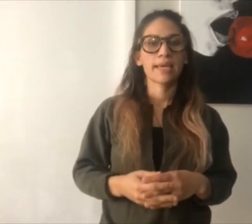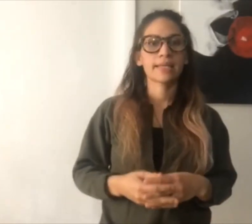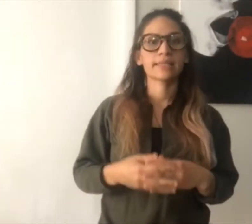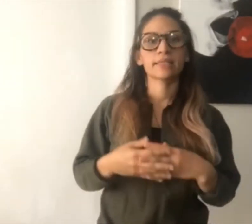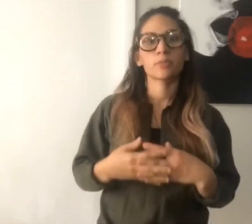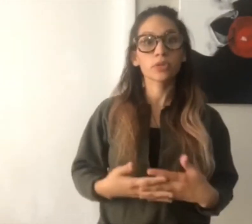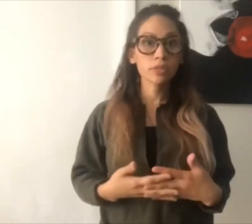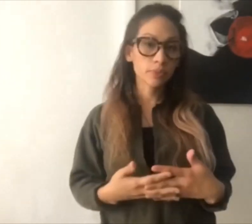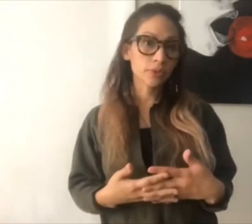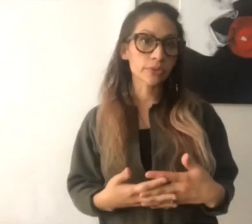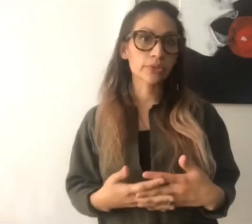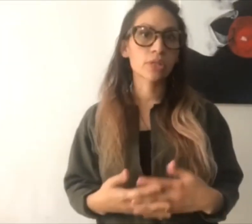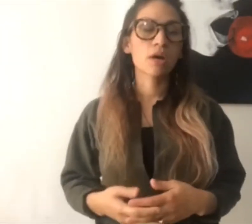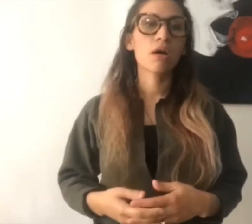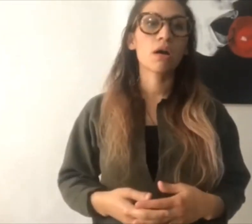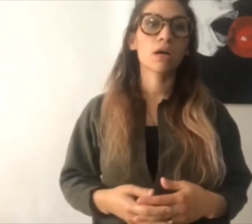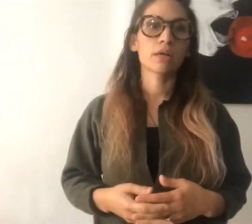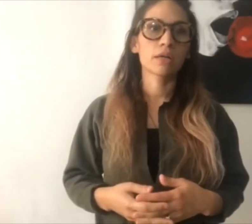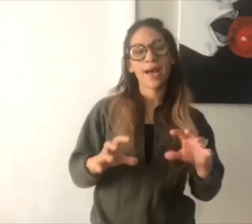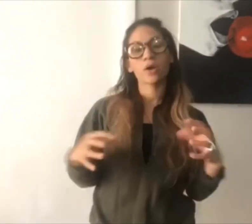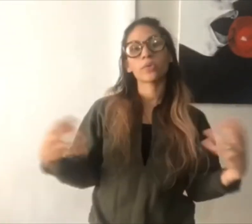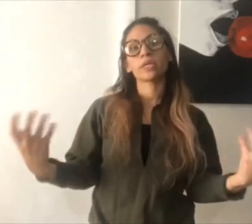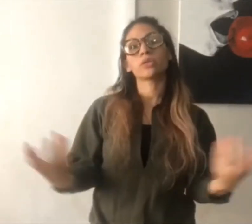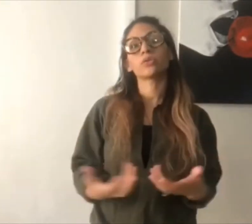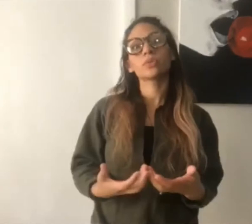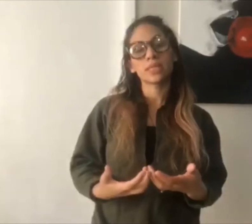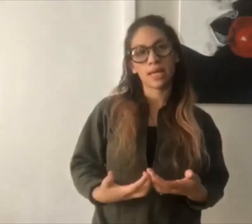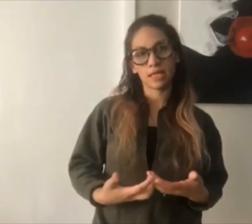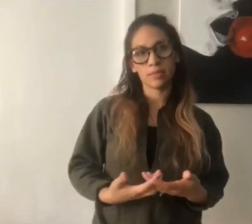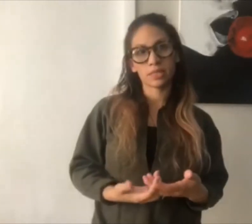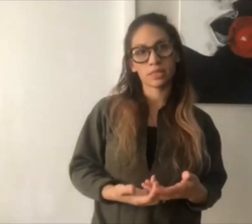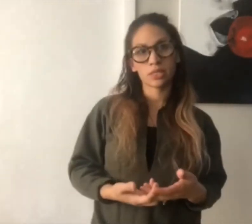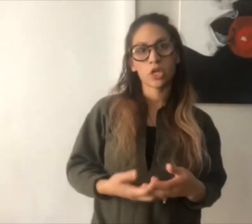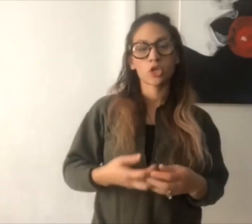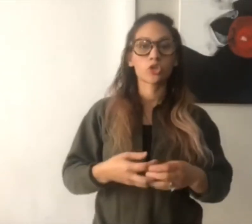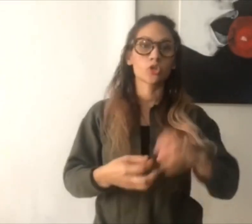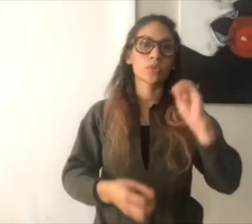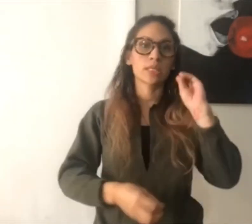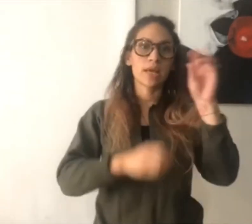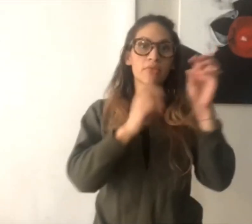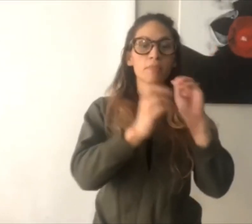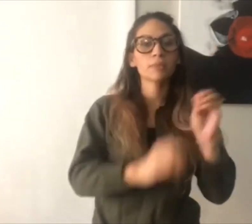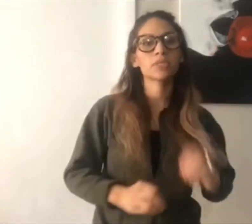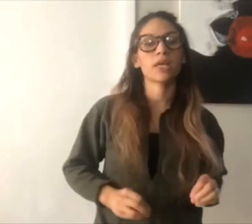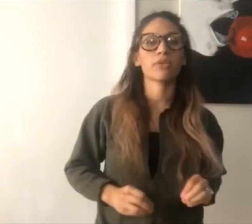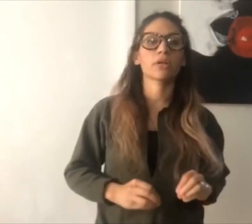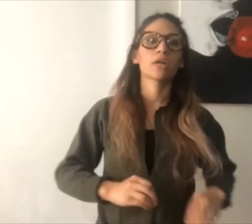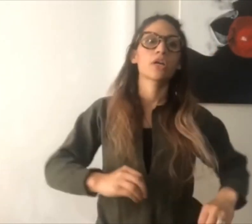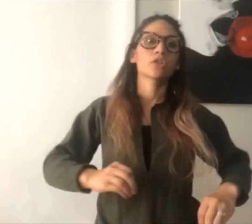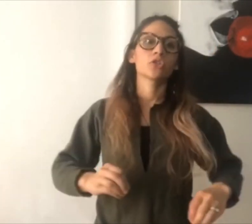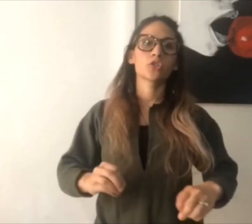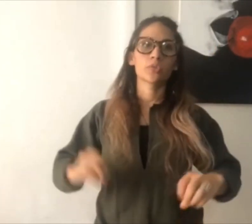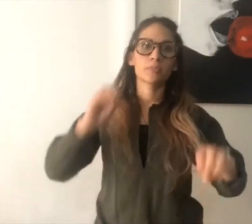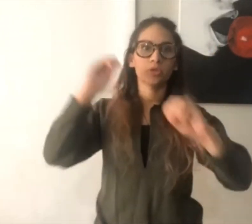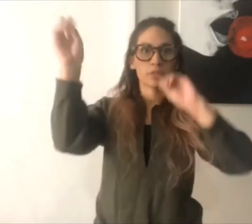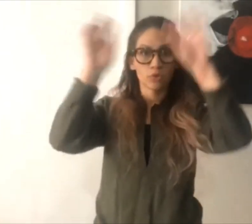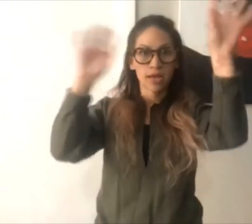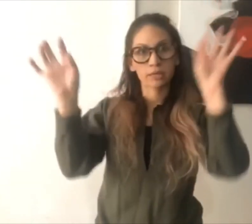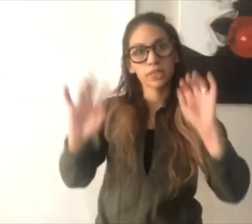And the principles are how we use the elements. Do we line them up together? Do we put them randomly